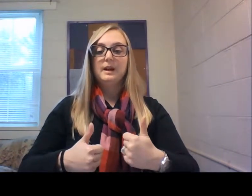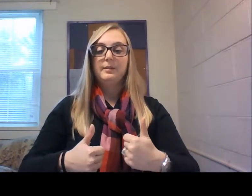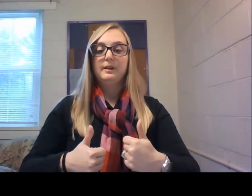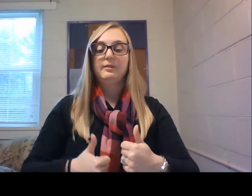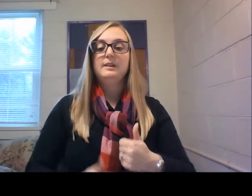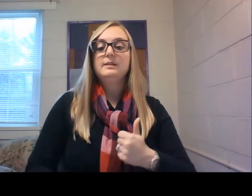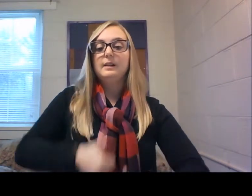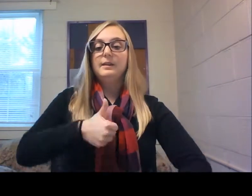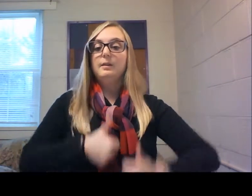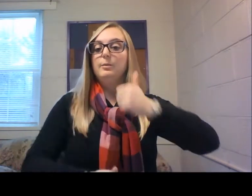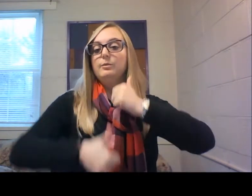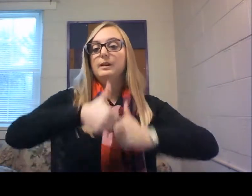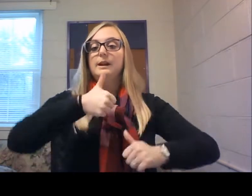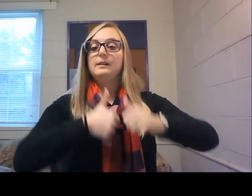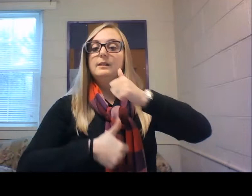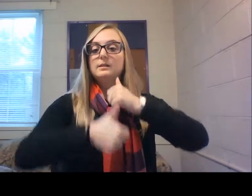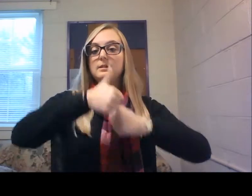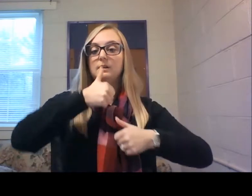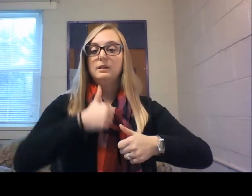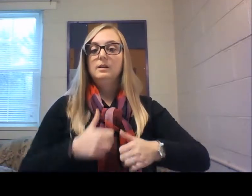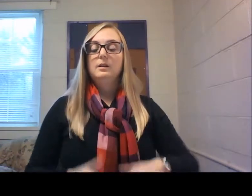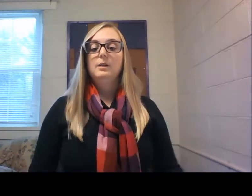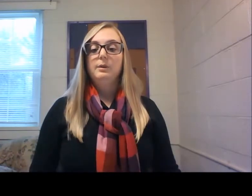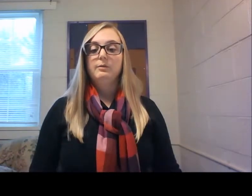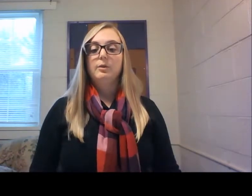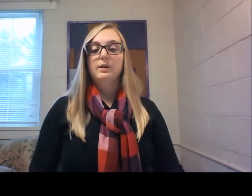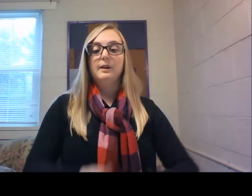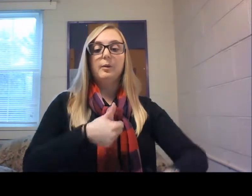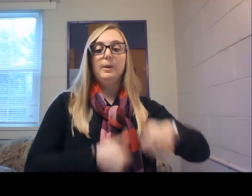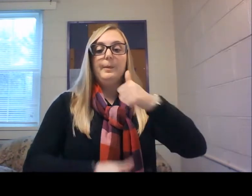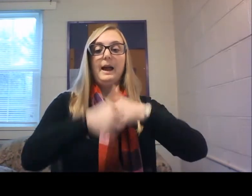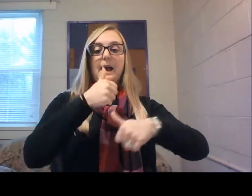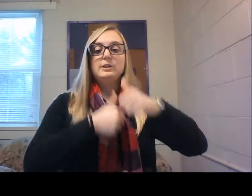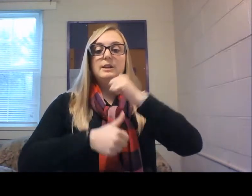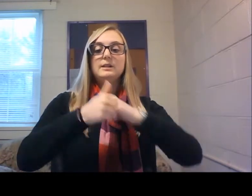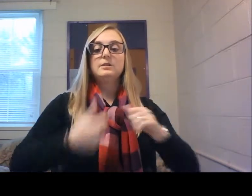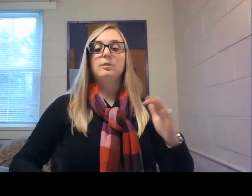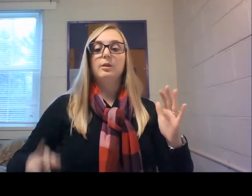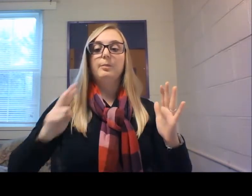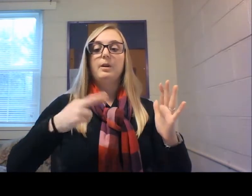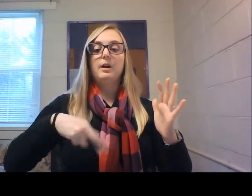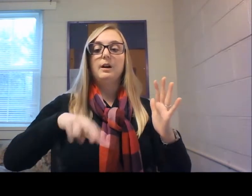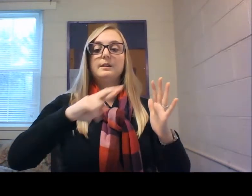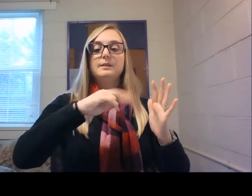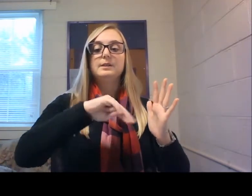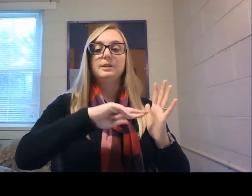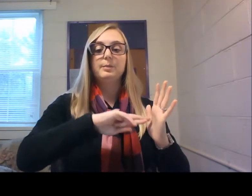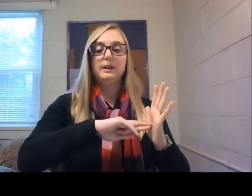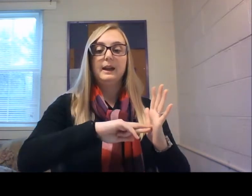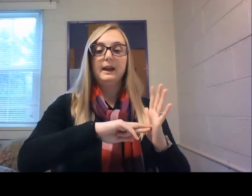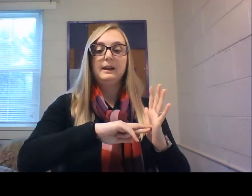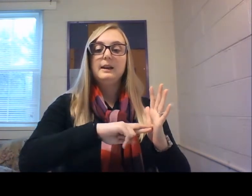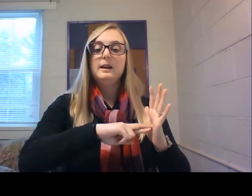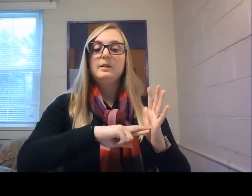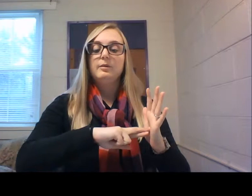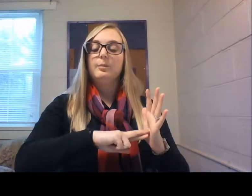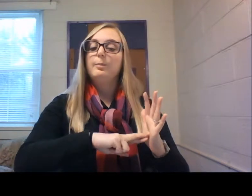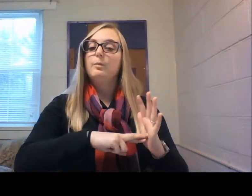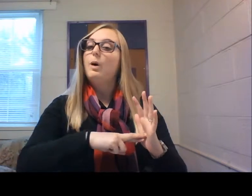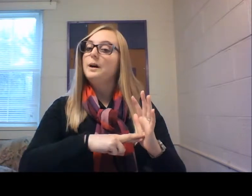in a fist and then move it like this. Before there were pageants or parts to play. For parts